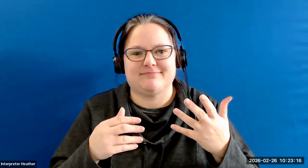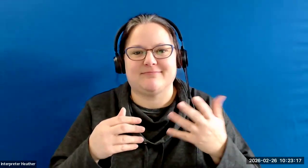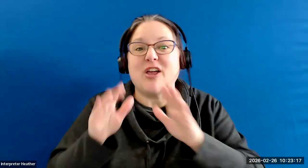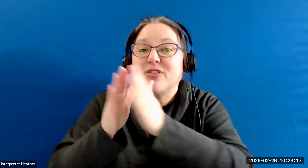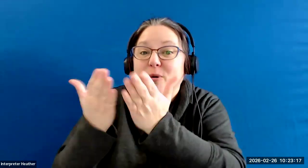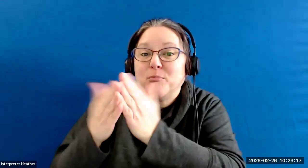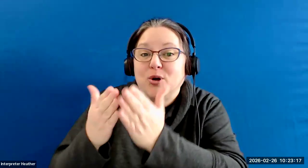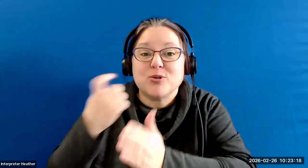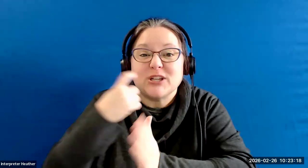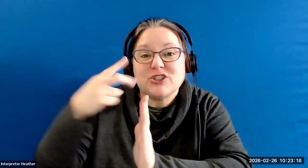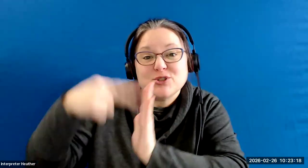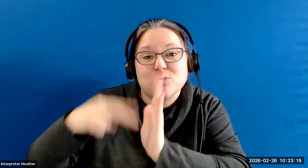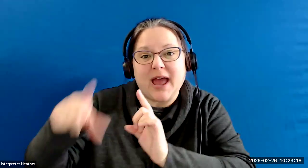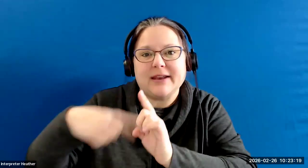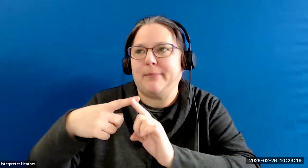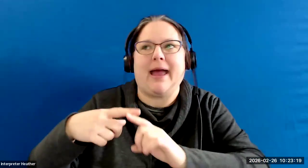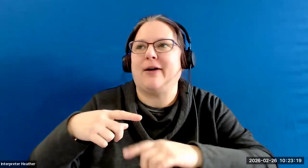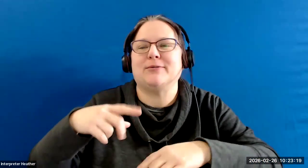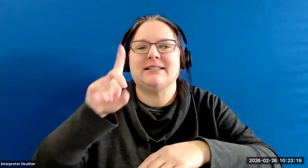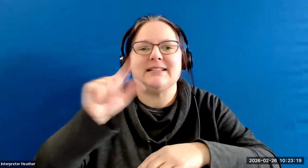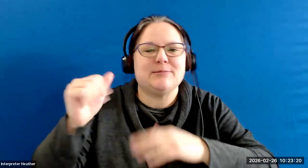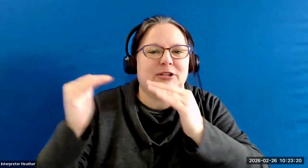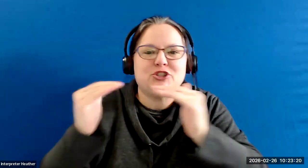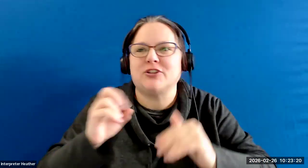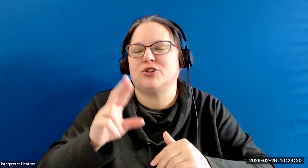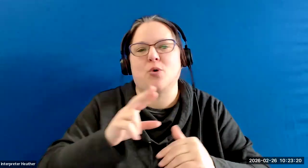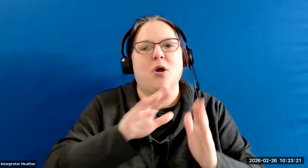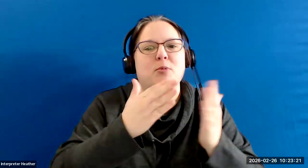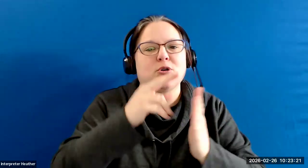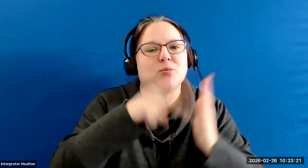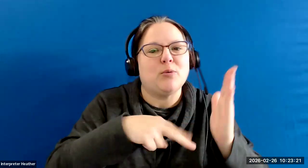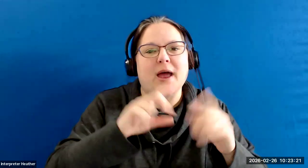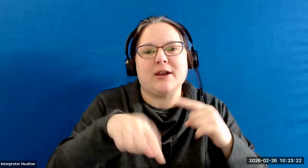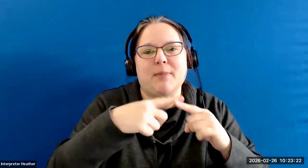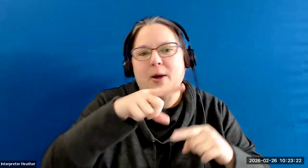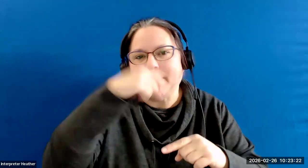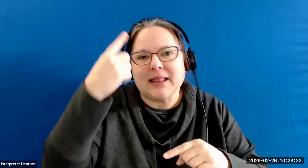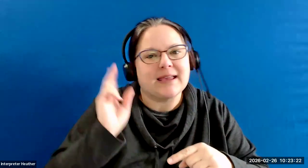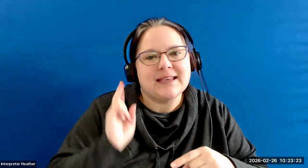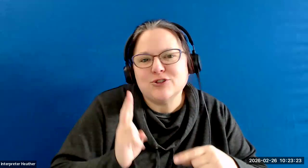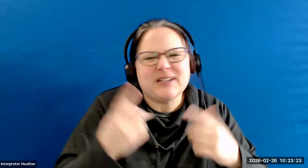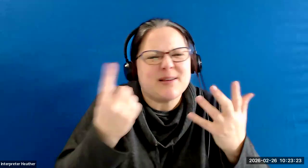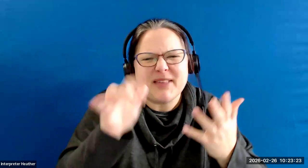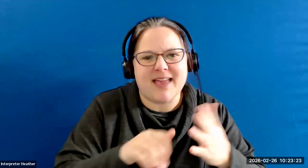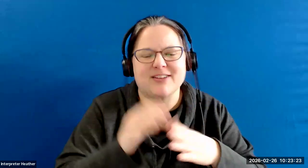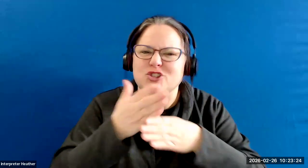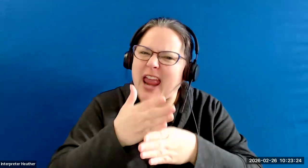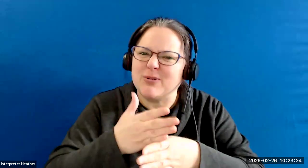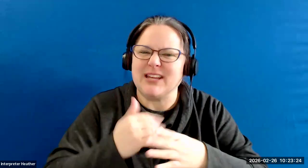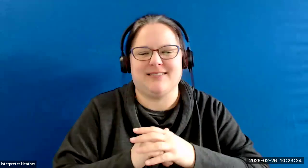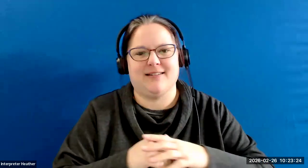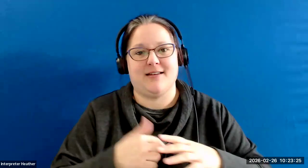about disability justice or Black history. And then in my personal life, I think about how I've